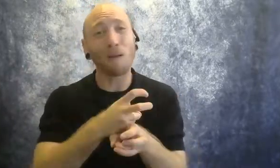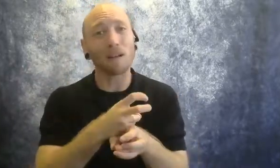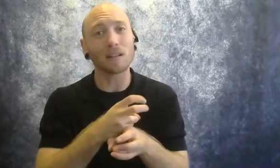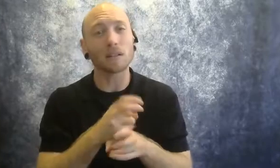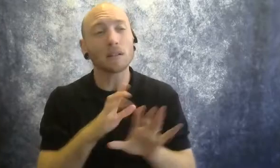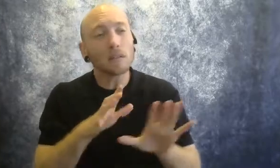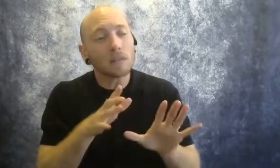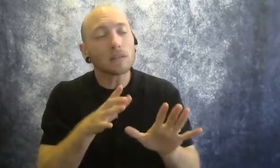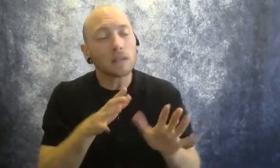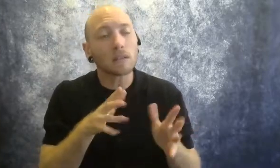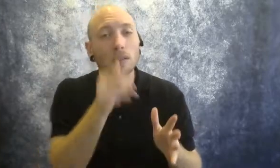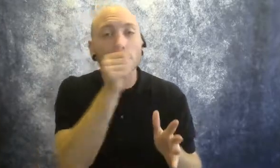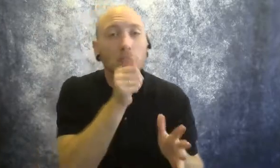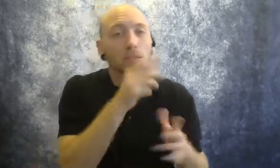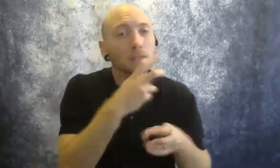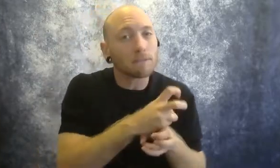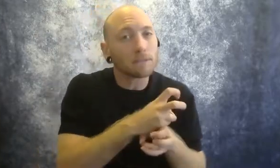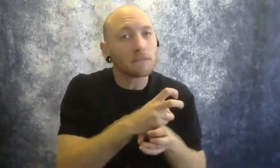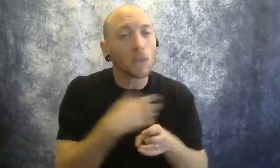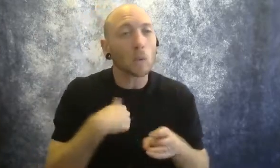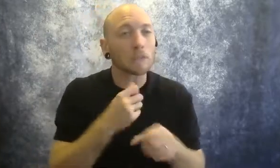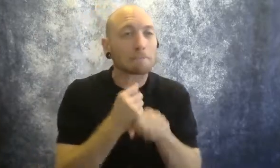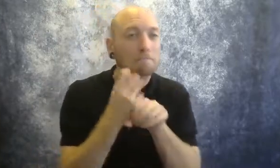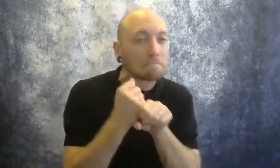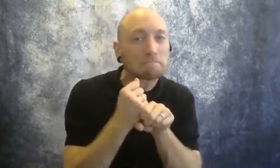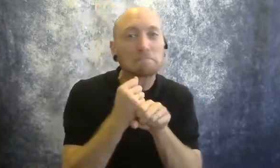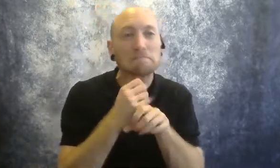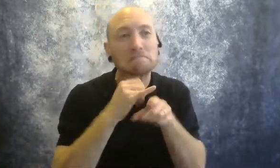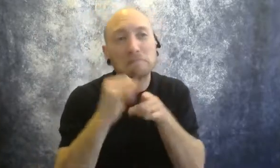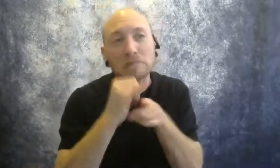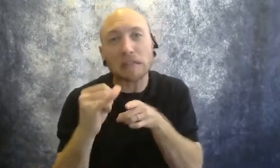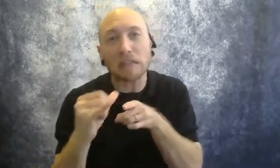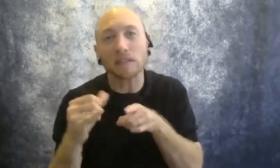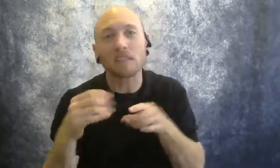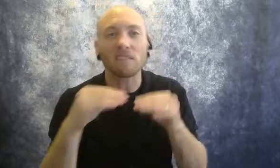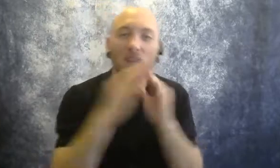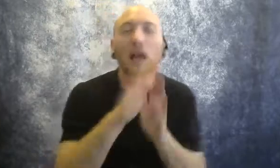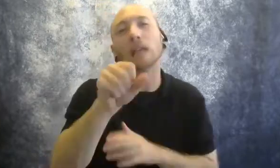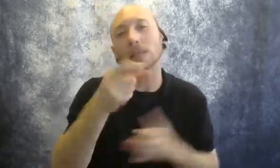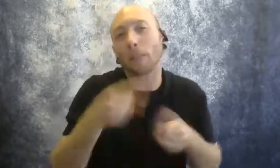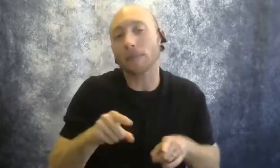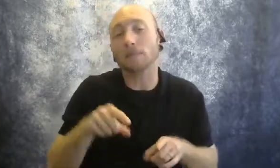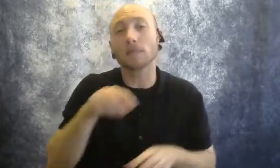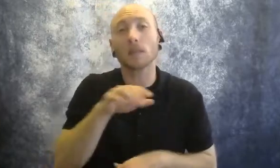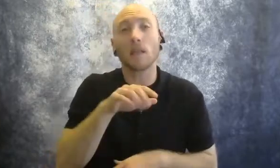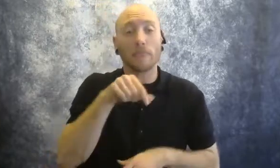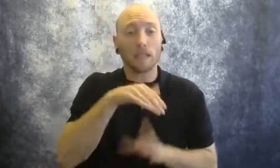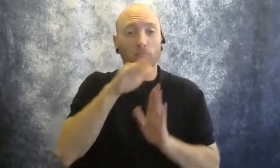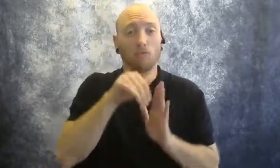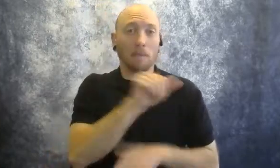it's really difficult to see it. People try our patience. We get mad. We cuss. We carry on. We have fights and